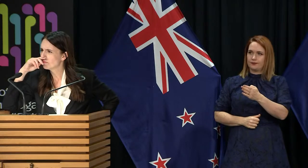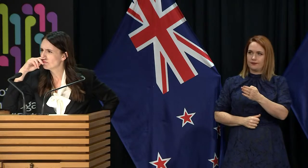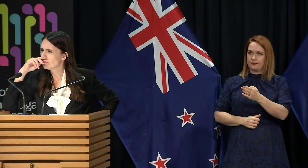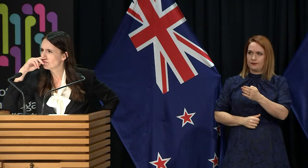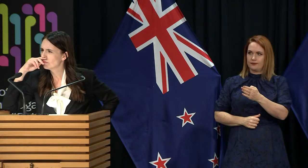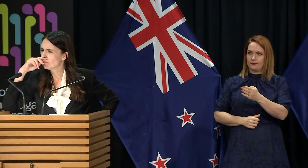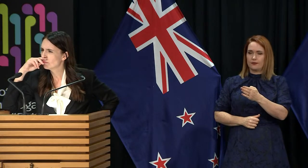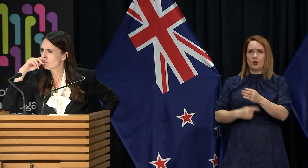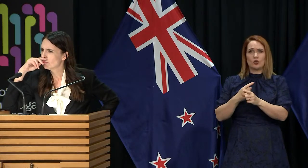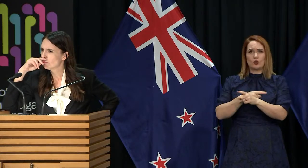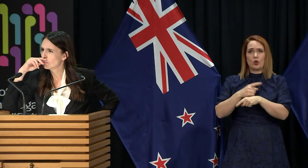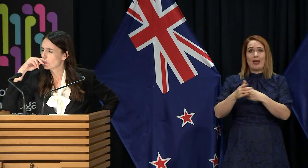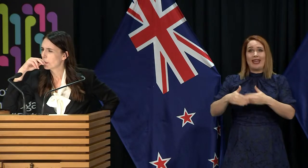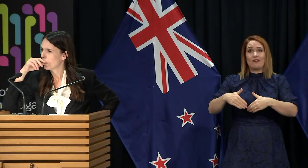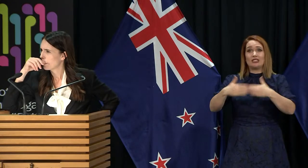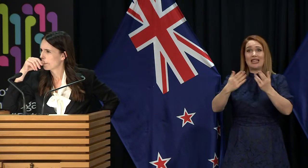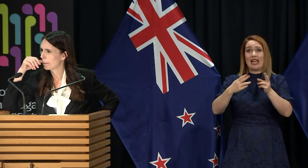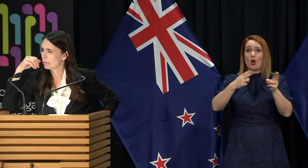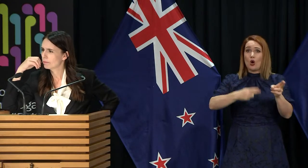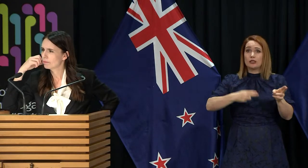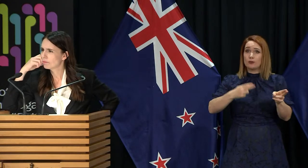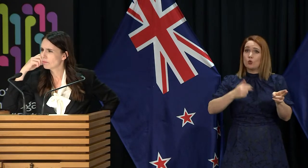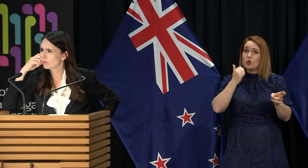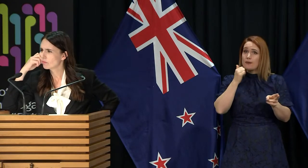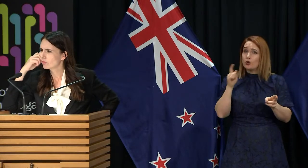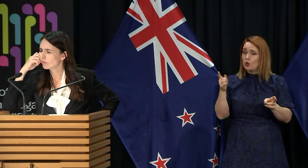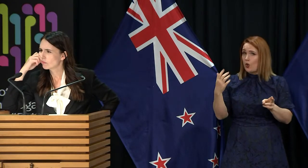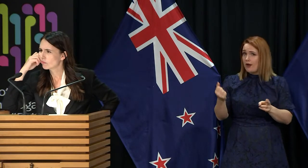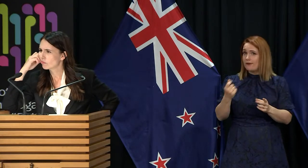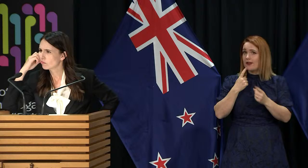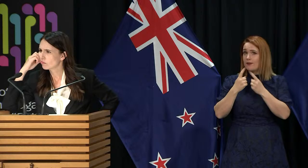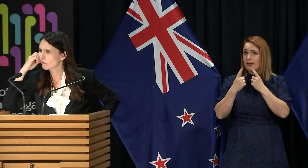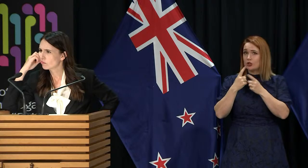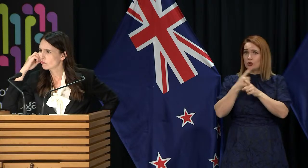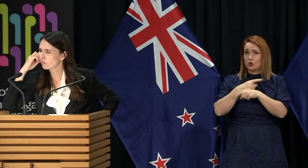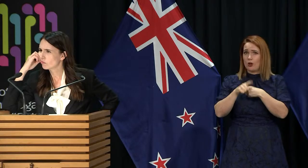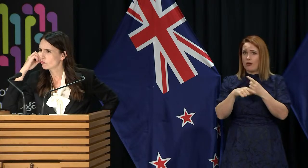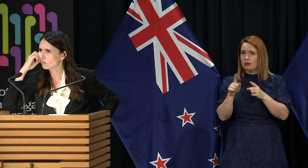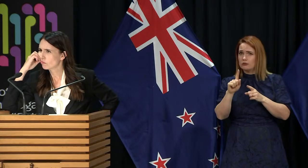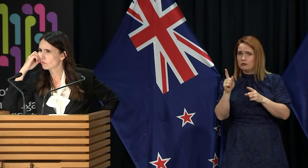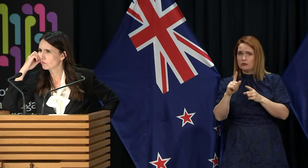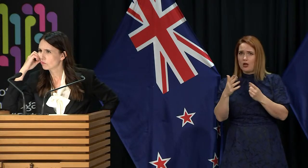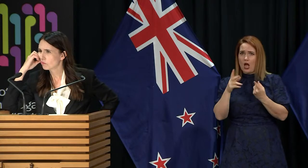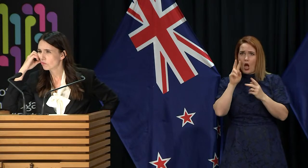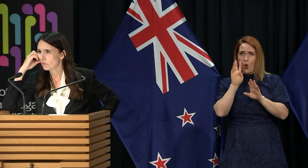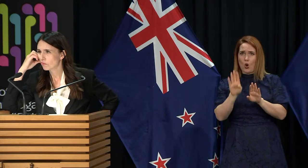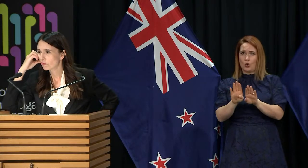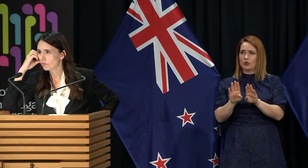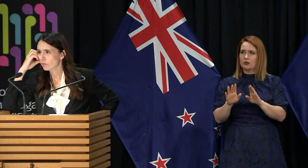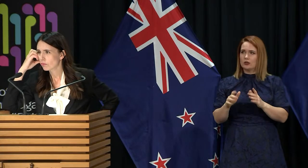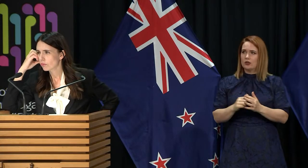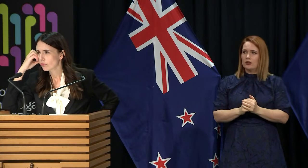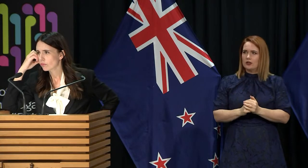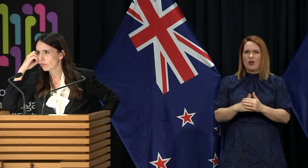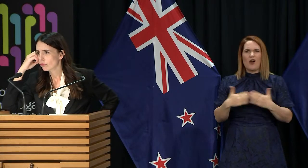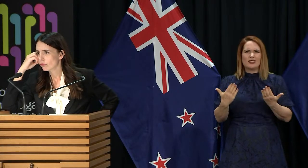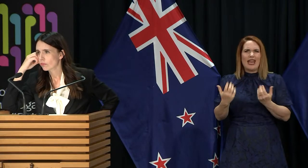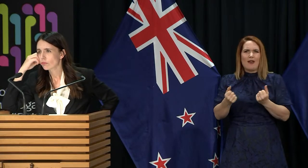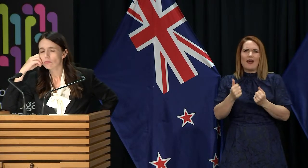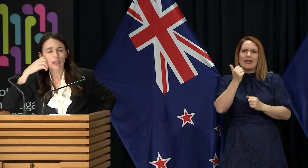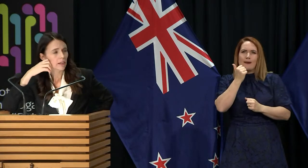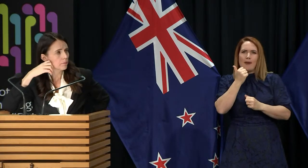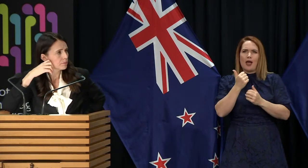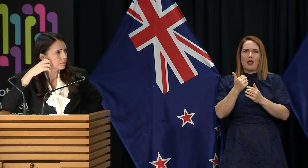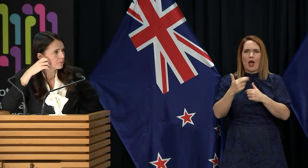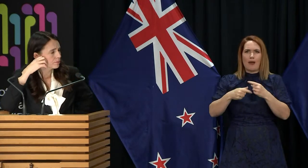The daily hospital admissions, do you have any information about how that's tracking? Obviously we get the big number of people in hospital, but